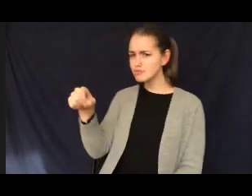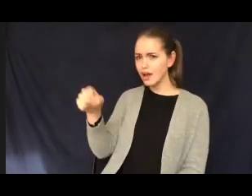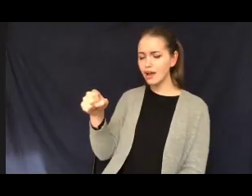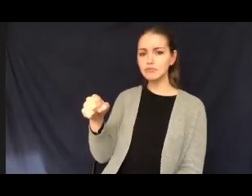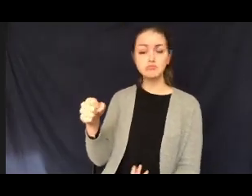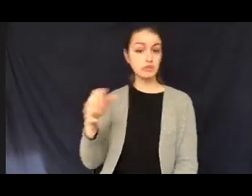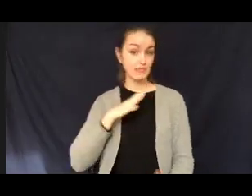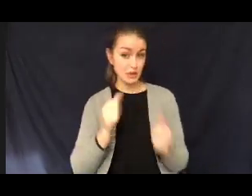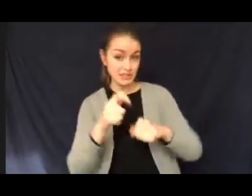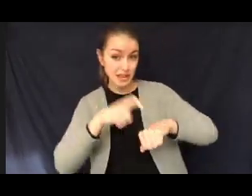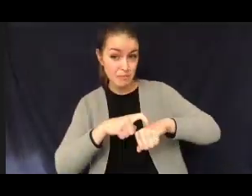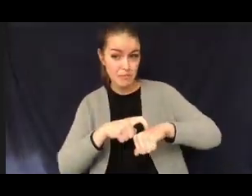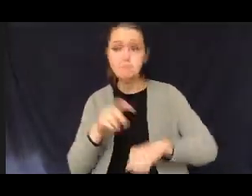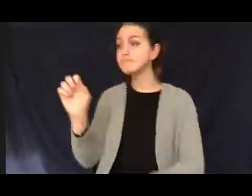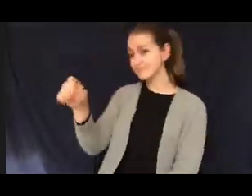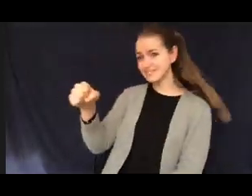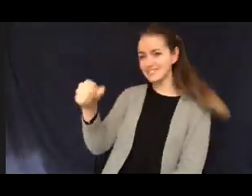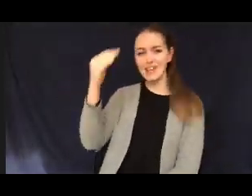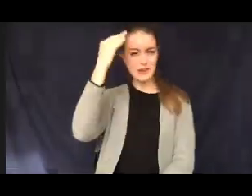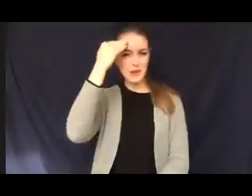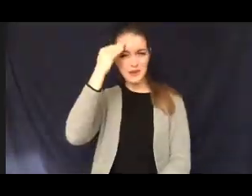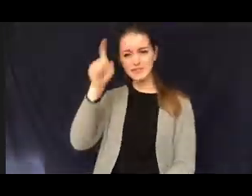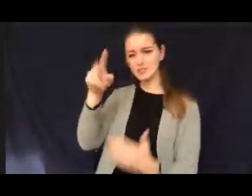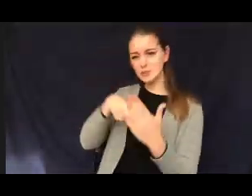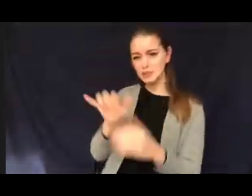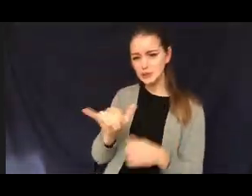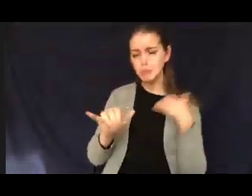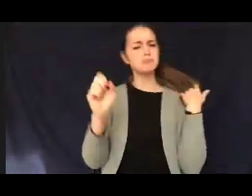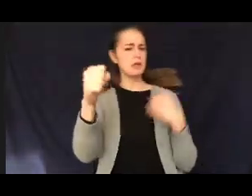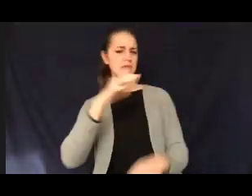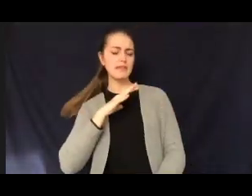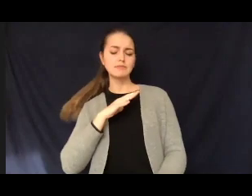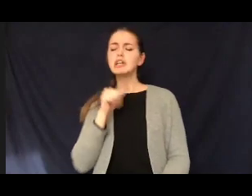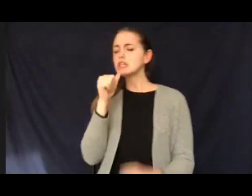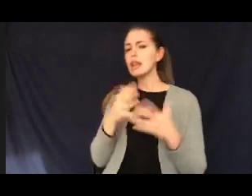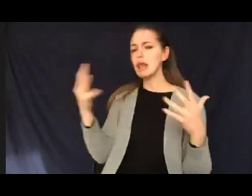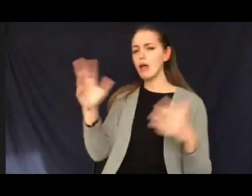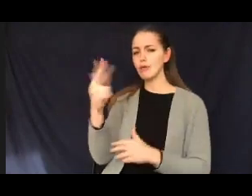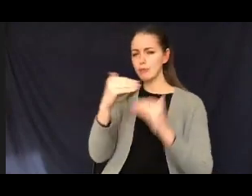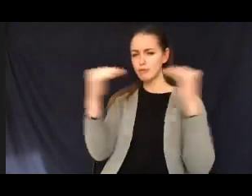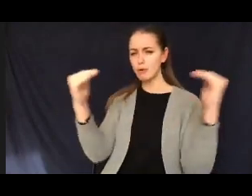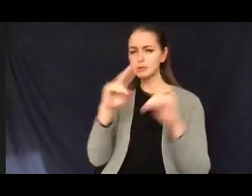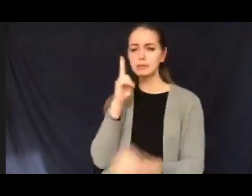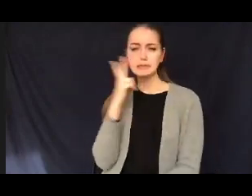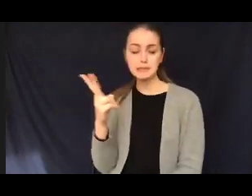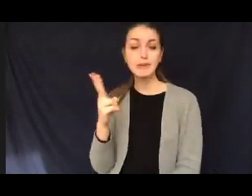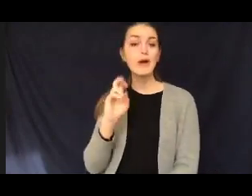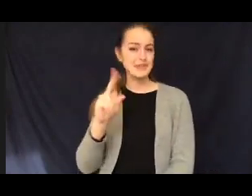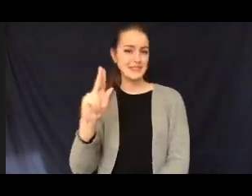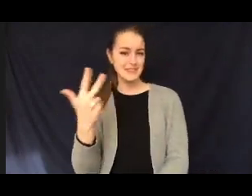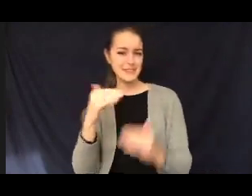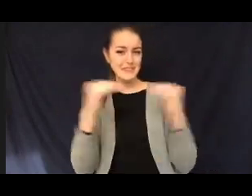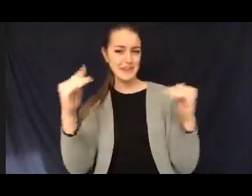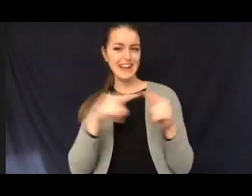time? Yes. I know you got to read still too. Yeah. so Yeah. There's not a lot up on the third. Okay. We've done a lot of, so let's head up. Okay. We'll do the third floor and then we'll